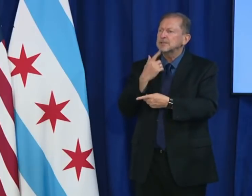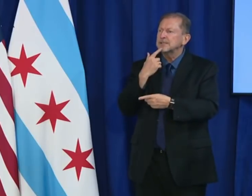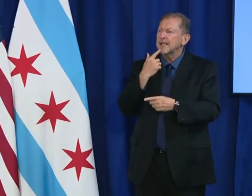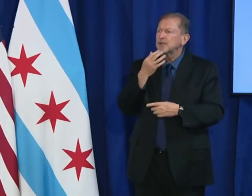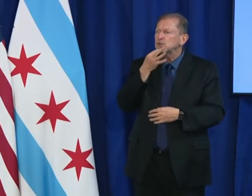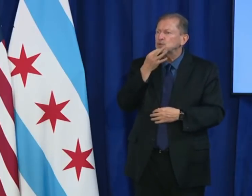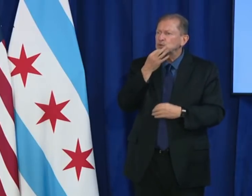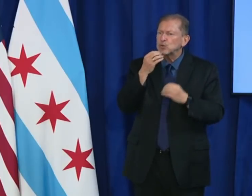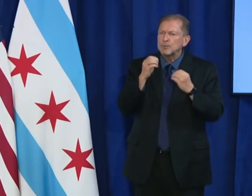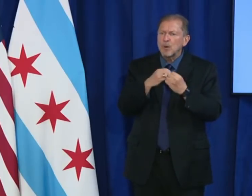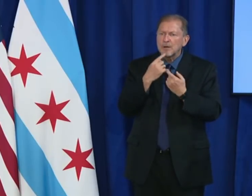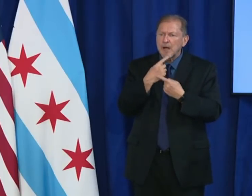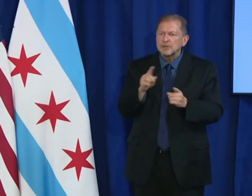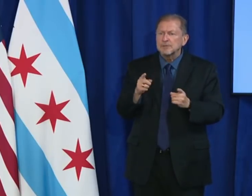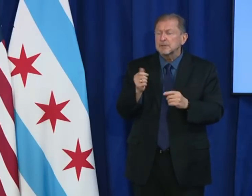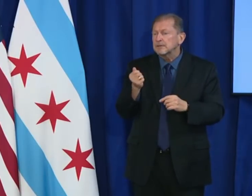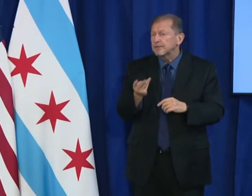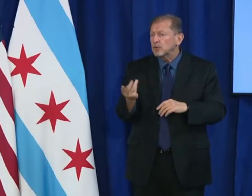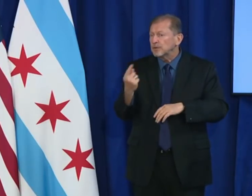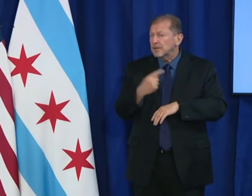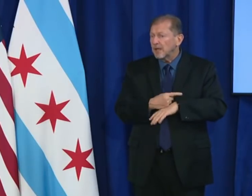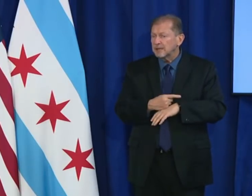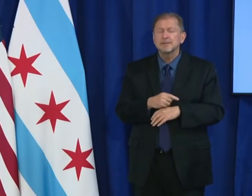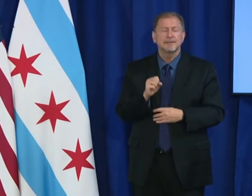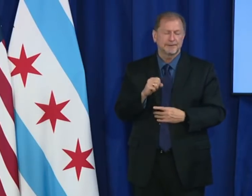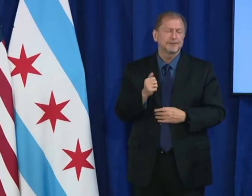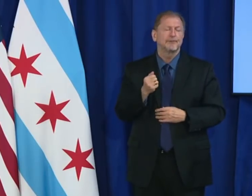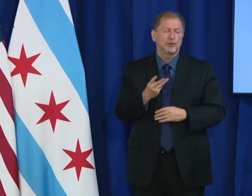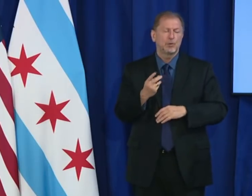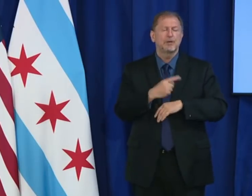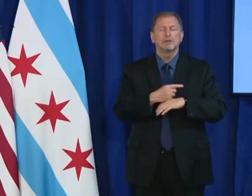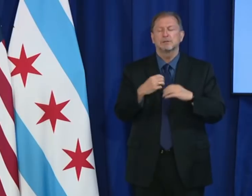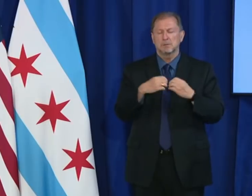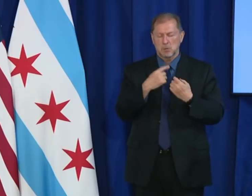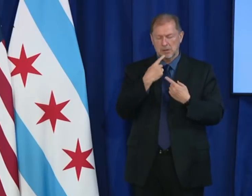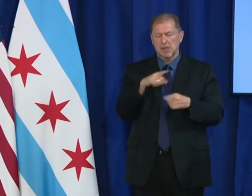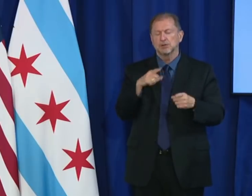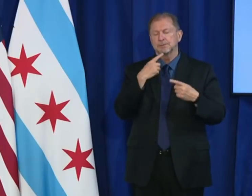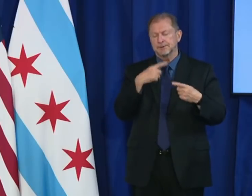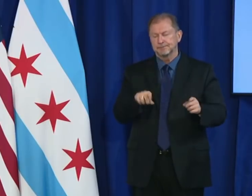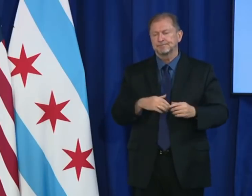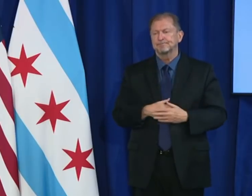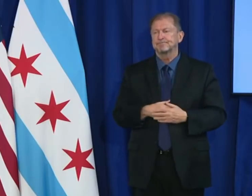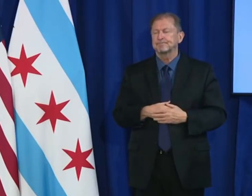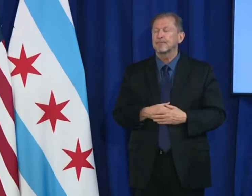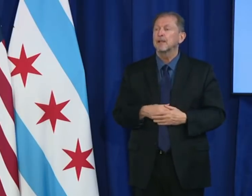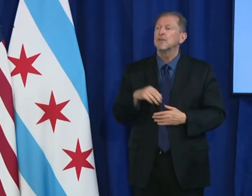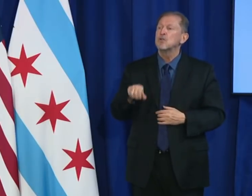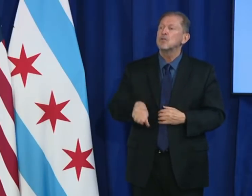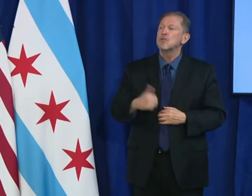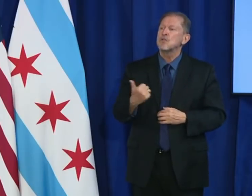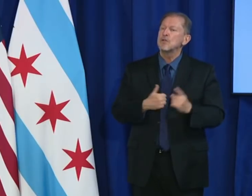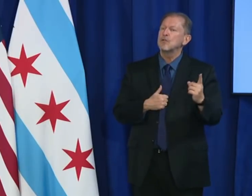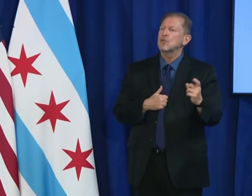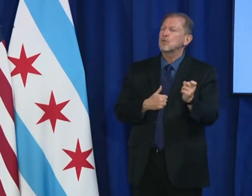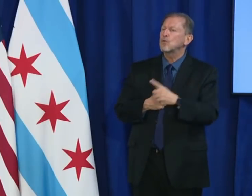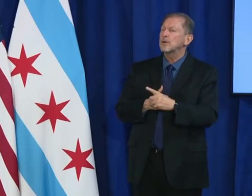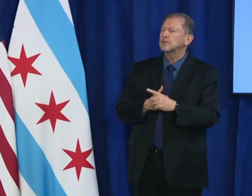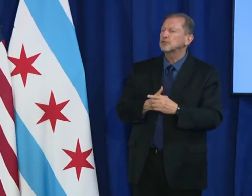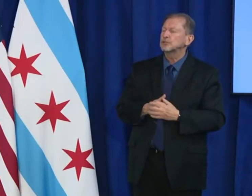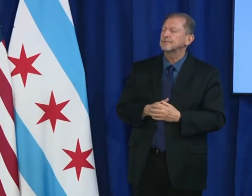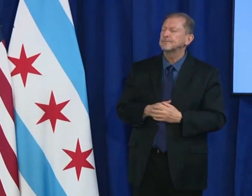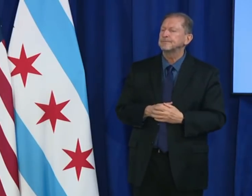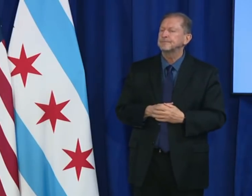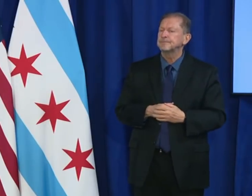of about a matter of days, Yes. next week, days? Okay. This question is related as well, and it's from